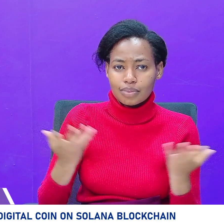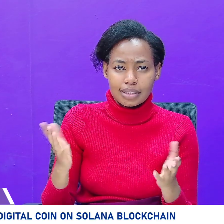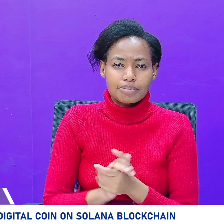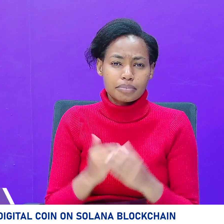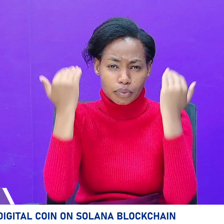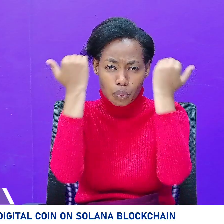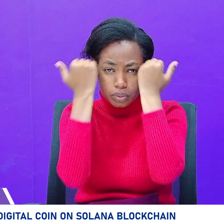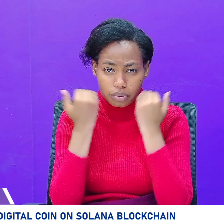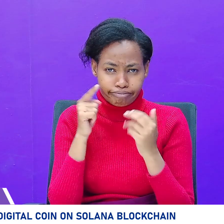Moving on,